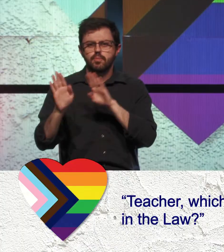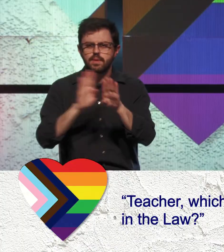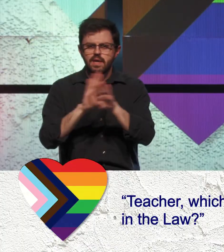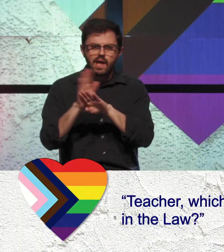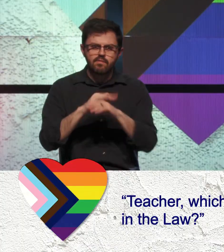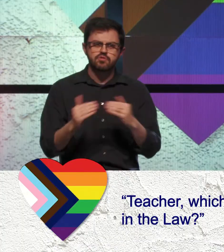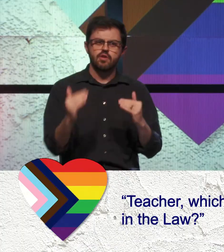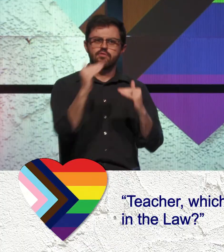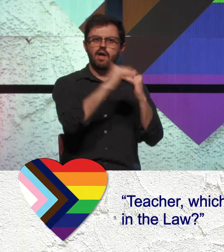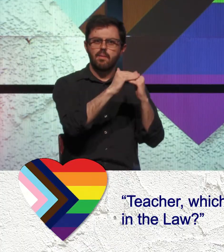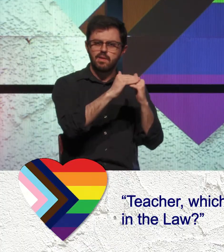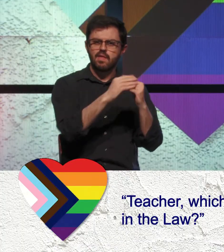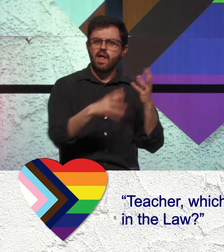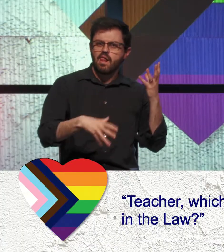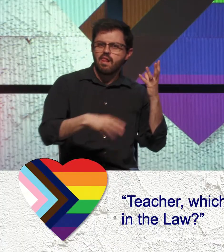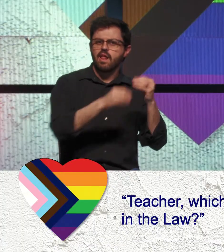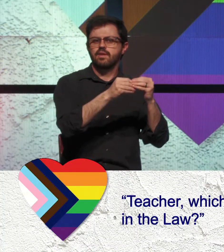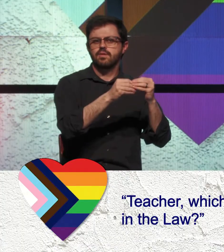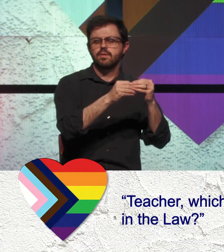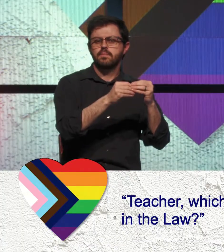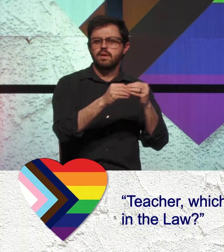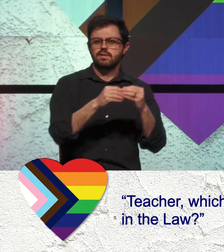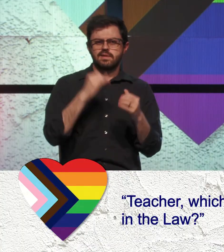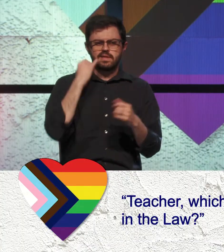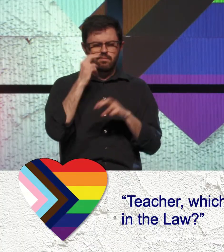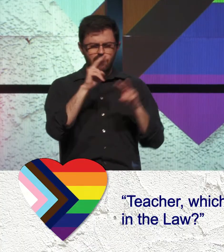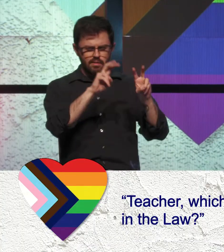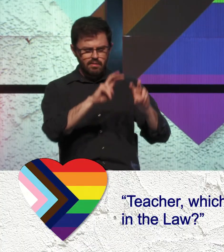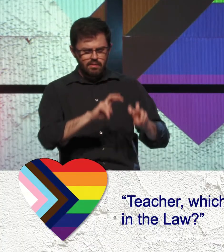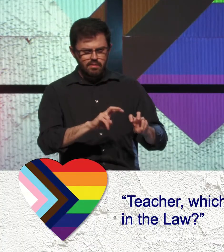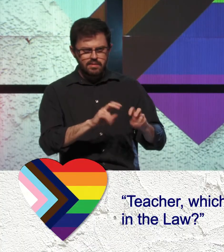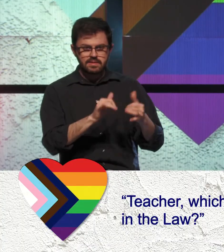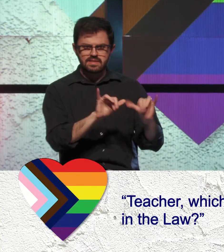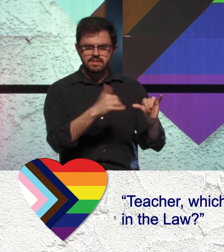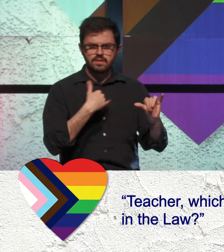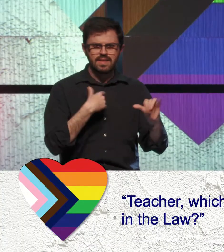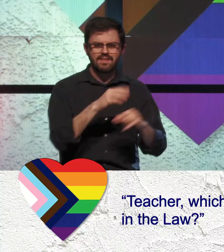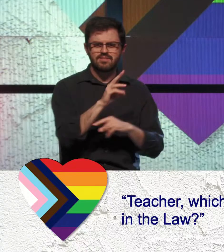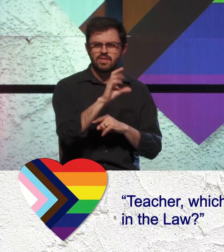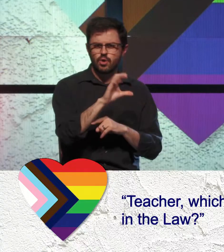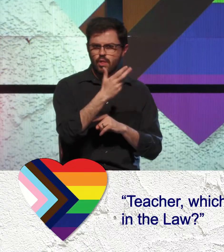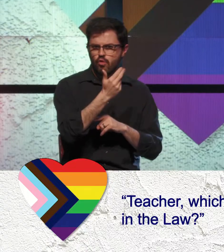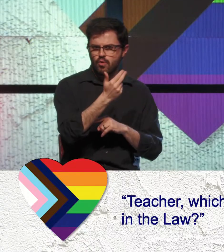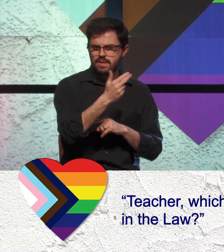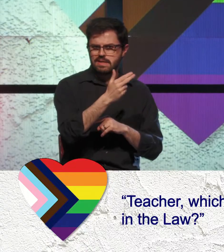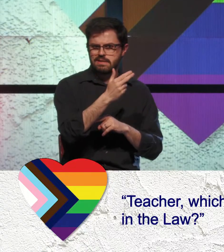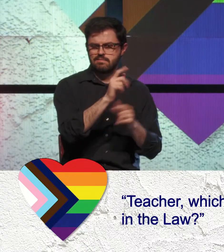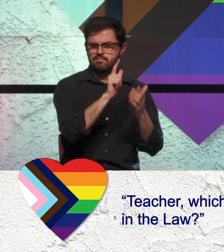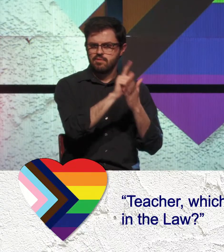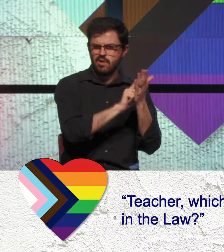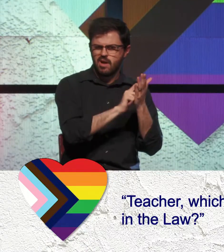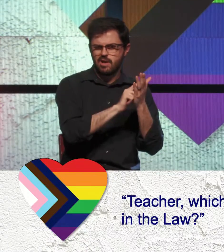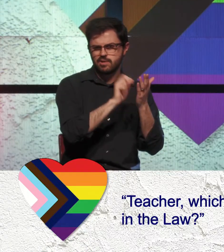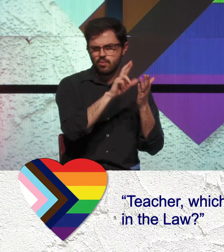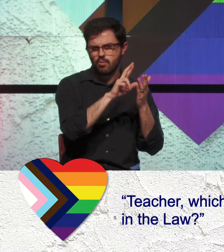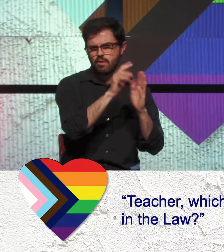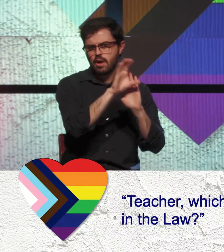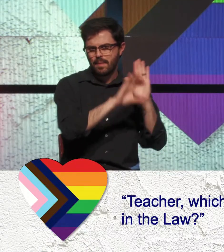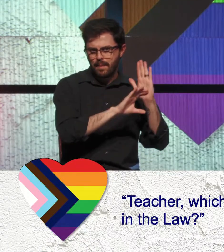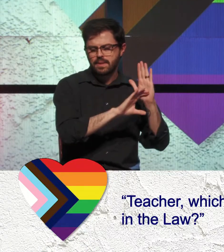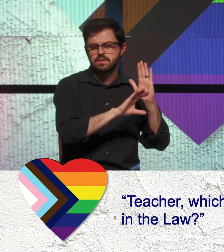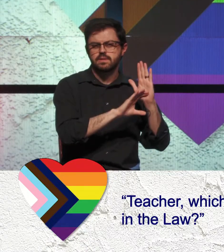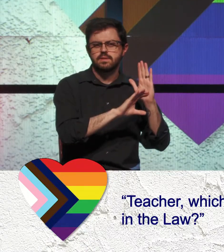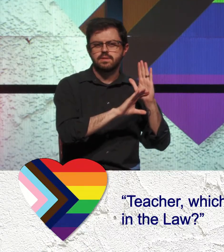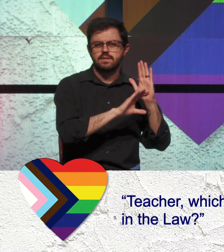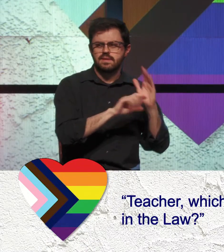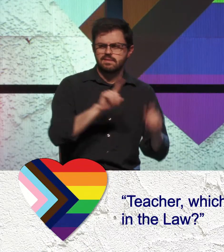out 613 commandments. And Jesus is asked, what's the greatest? What's the most important? Which